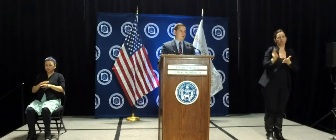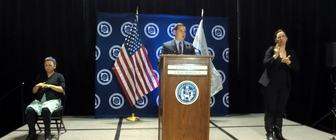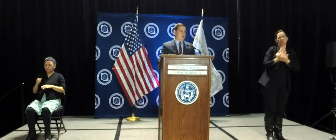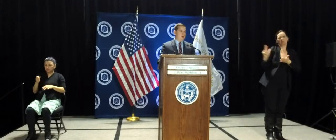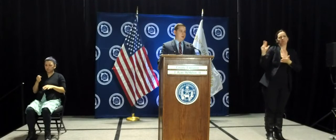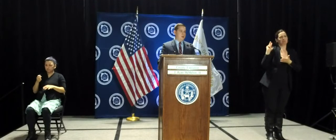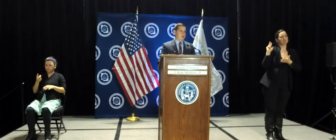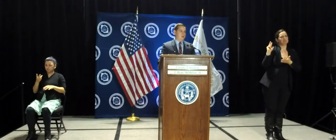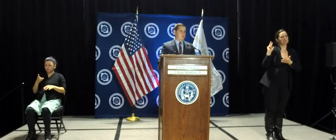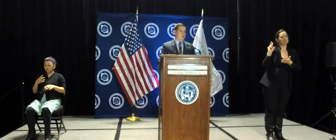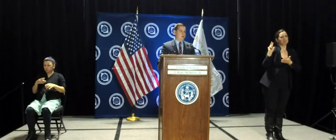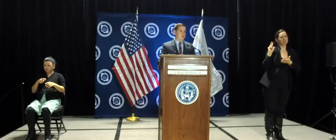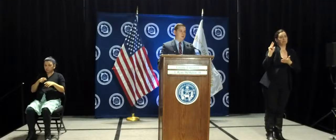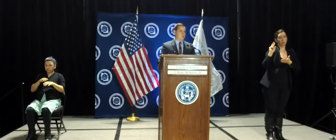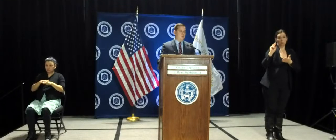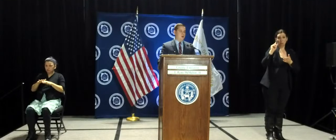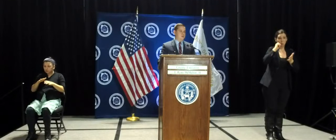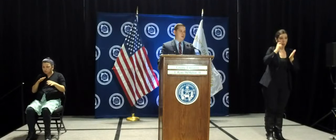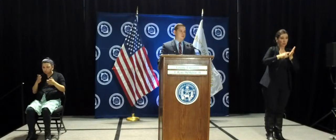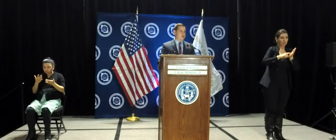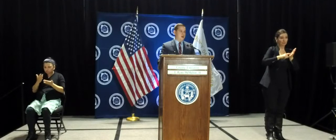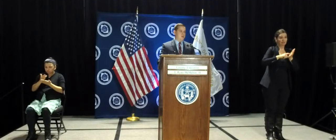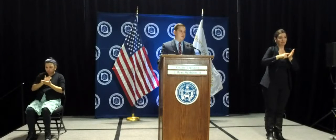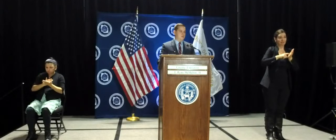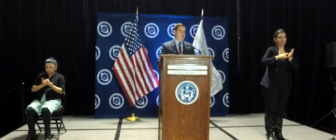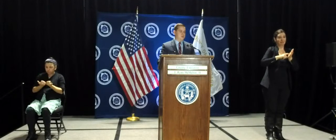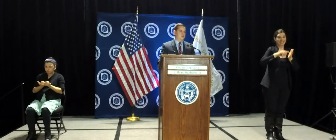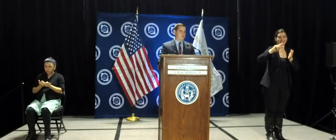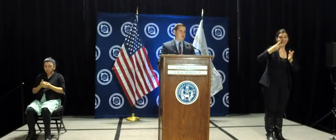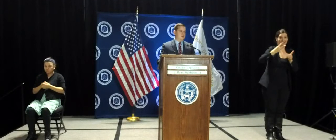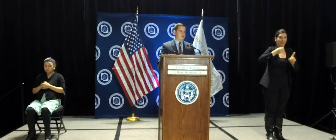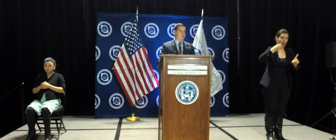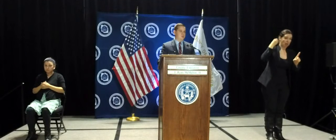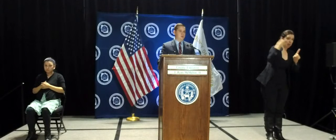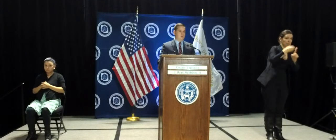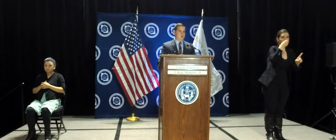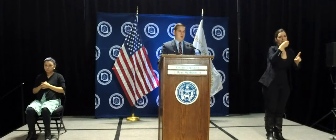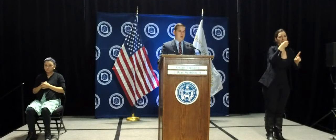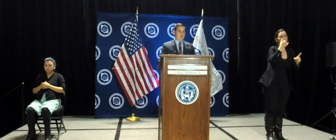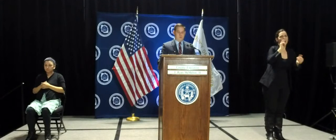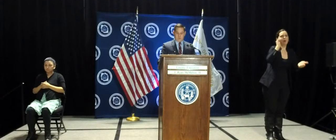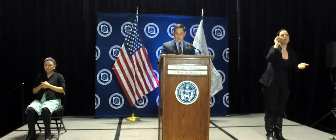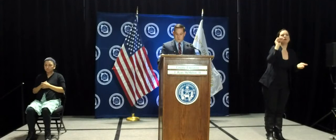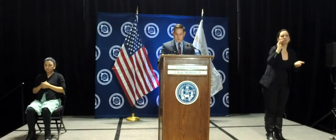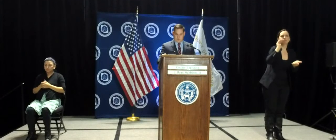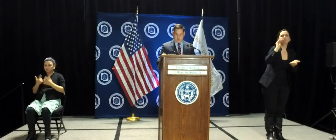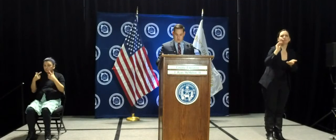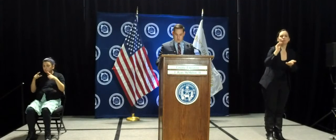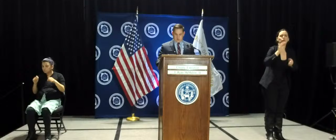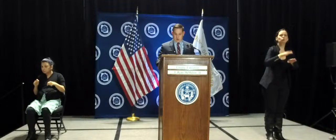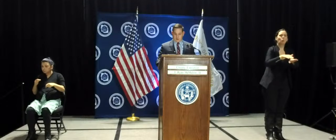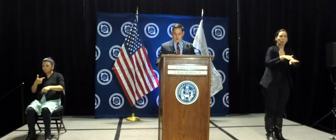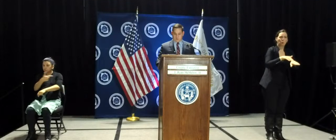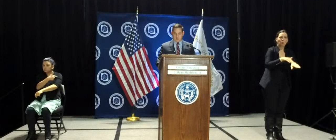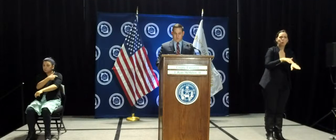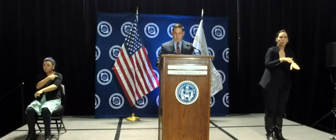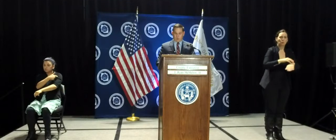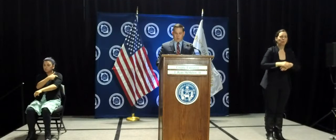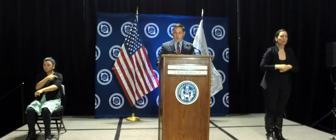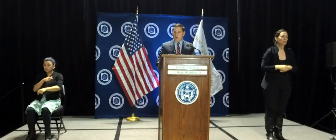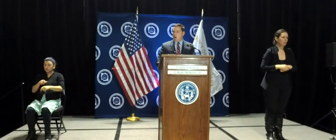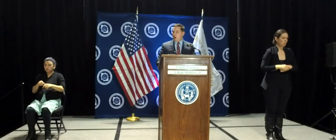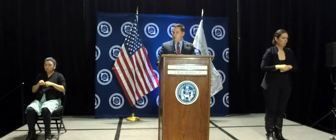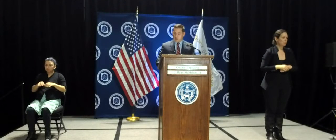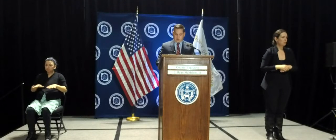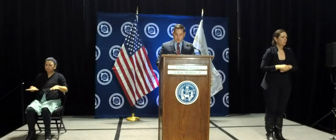control and that we can prepare ourselves to have a successful vaccination distribution strategy moving